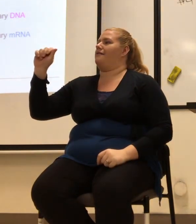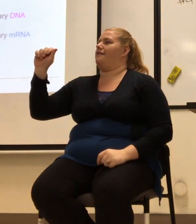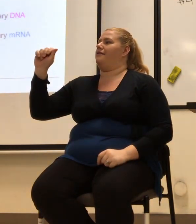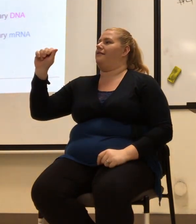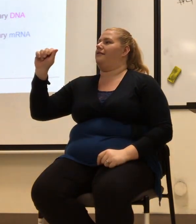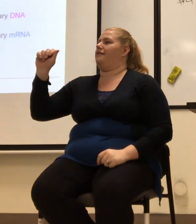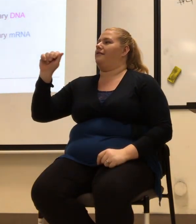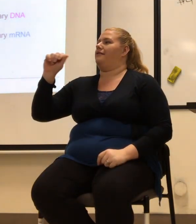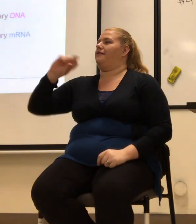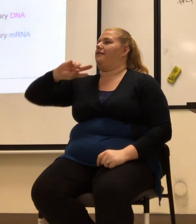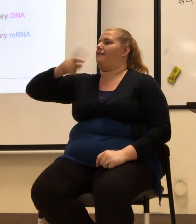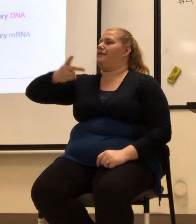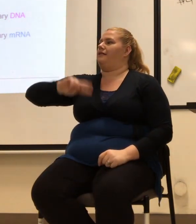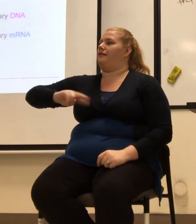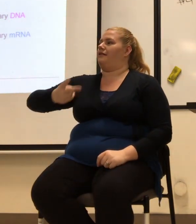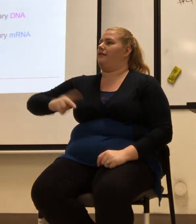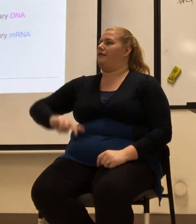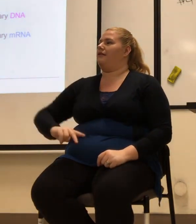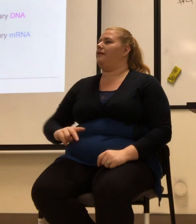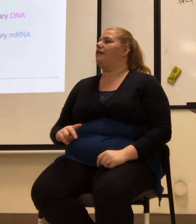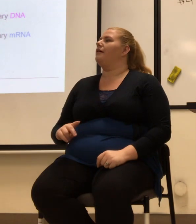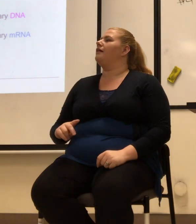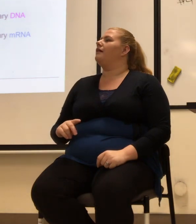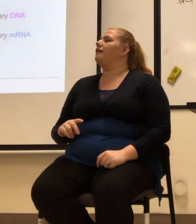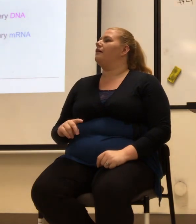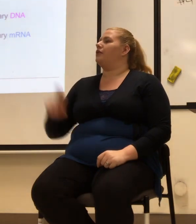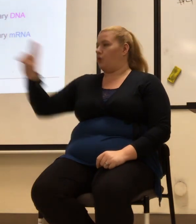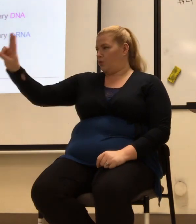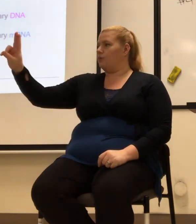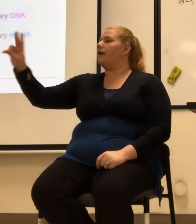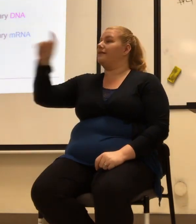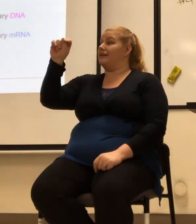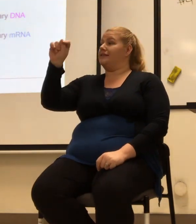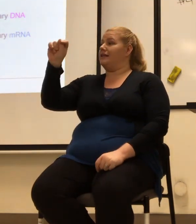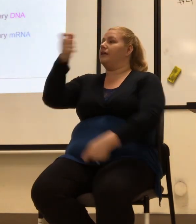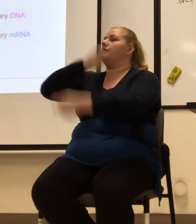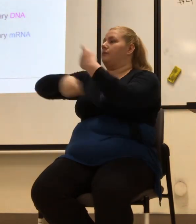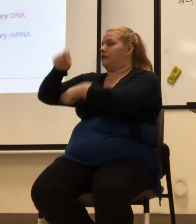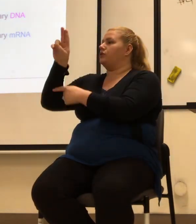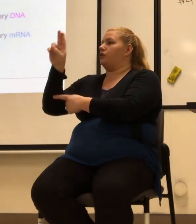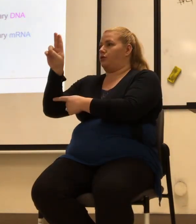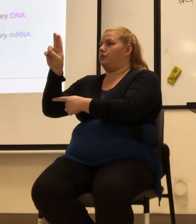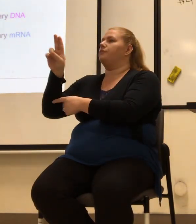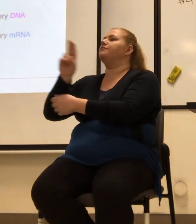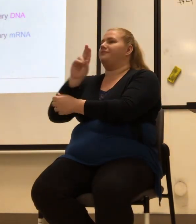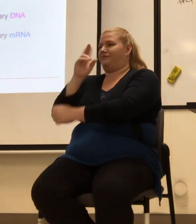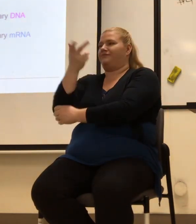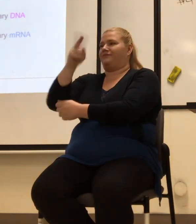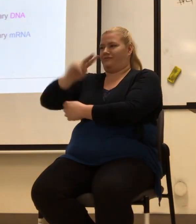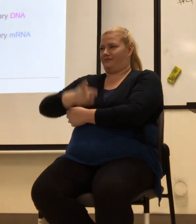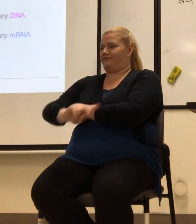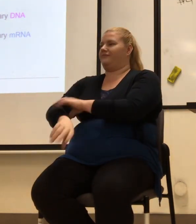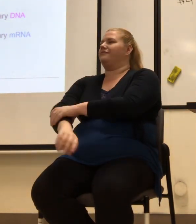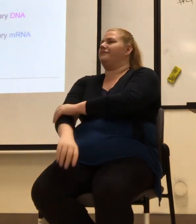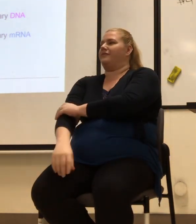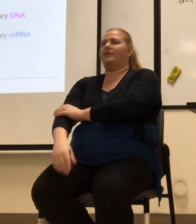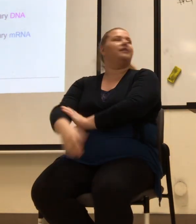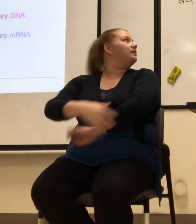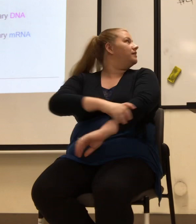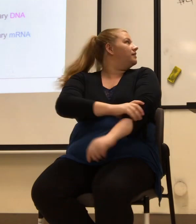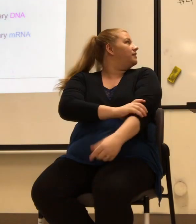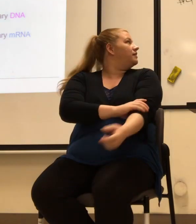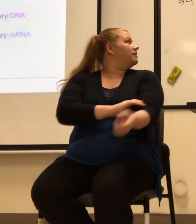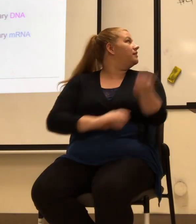G. It's the last one. A. Now what is this? The blue? It's my mRNA